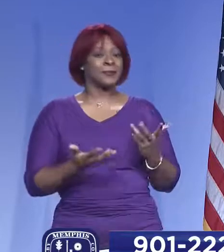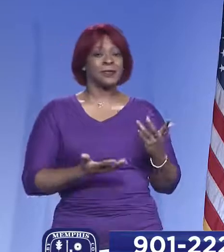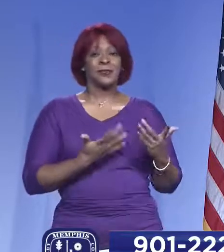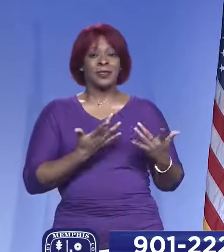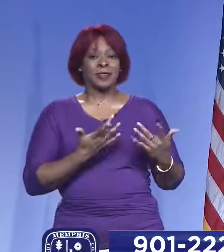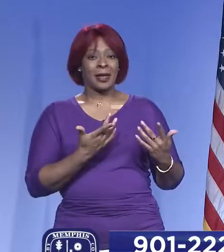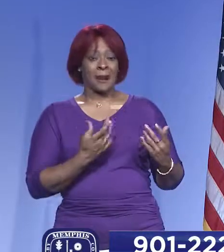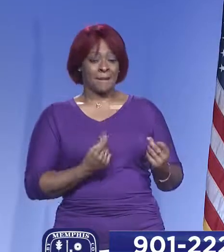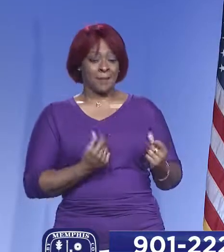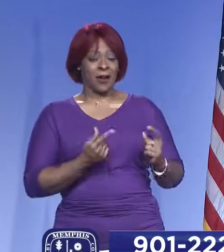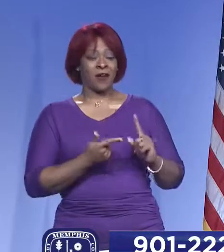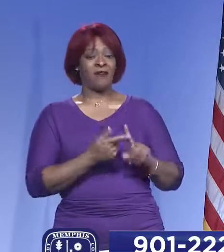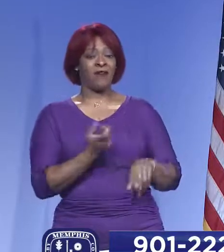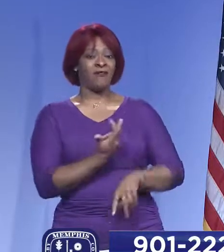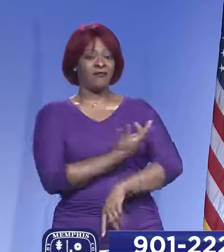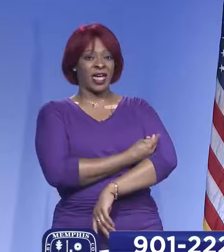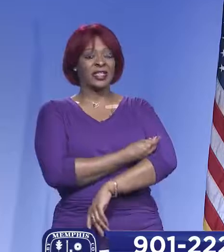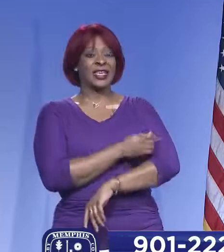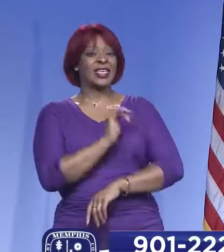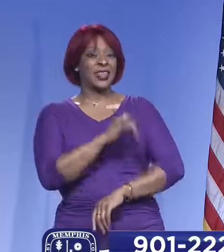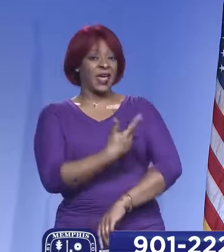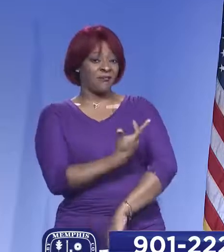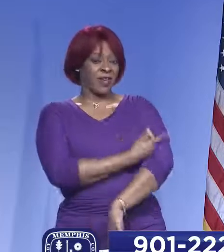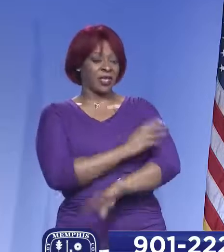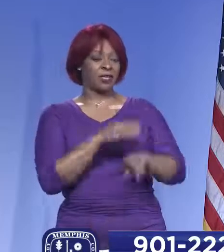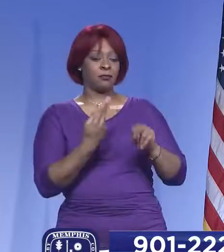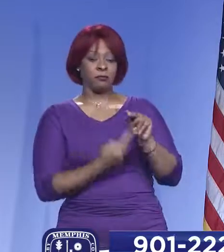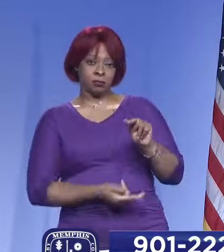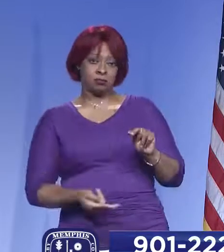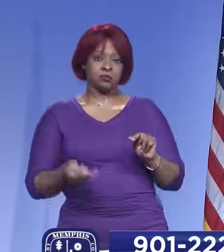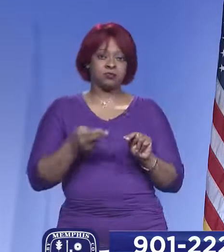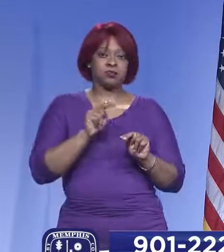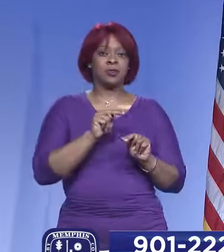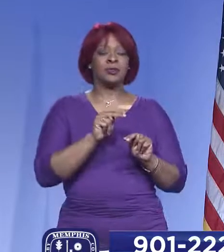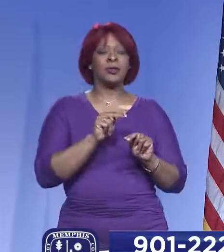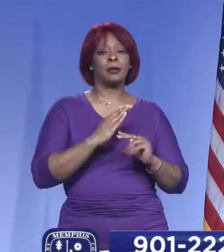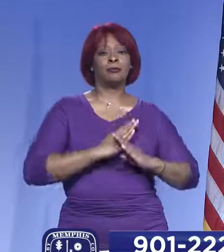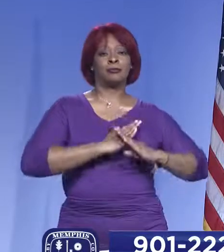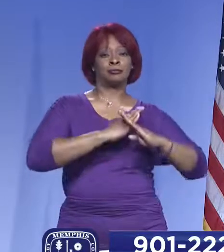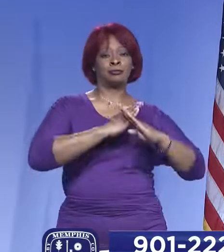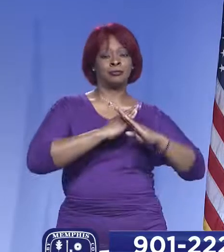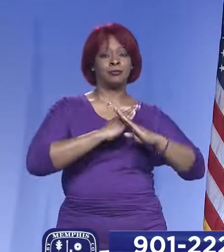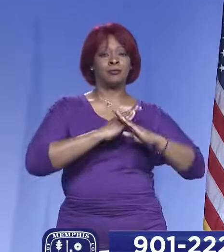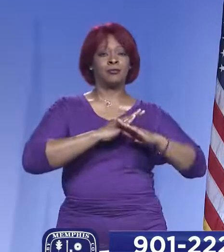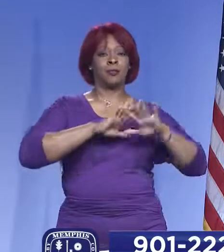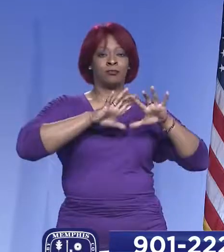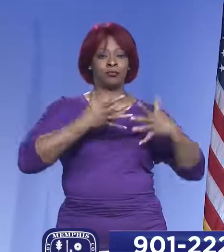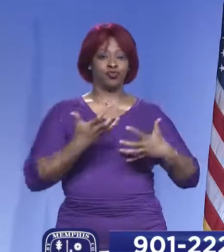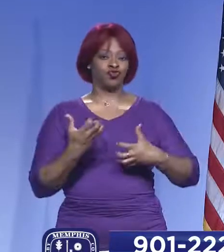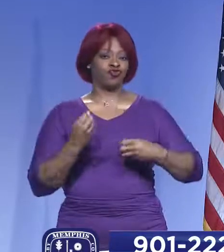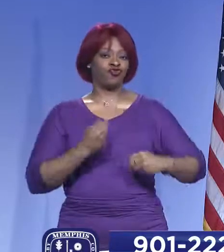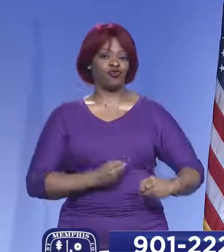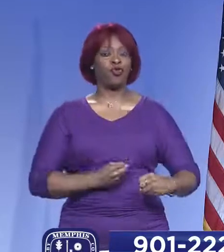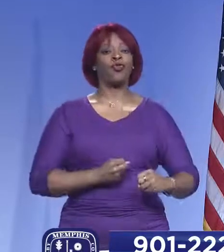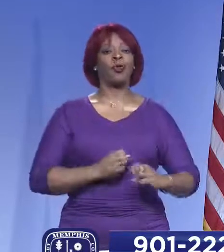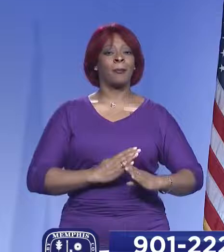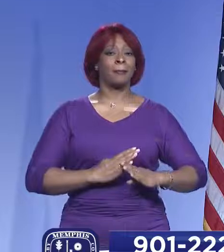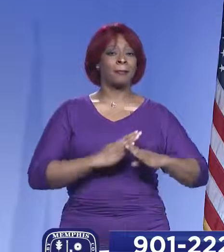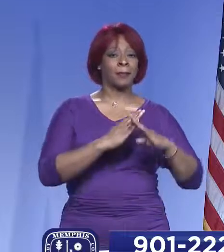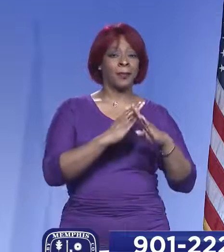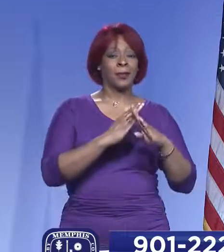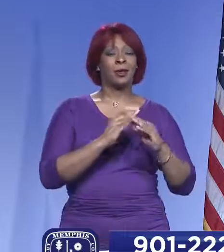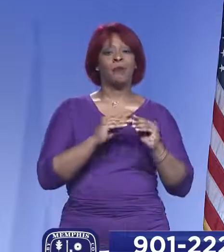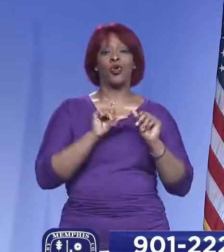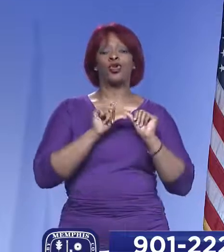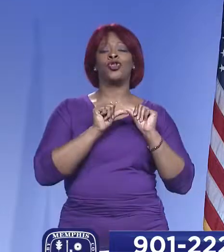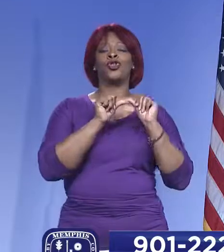sparked by vaccination. So vaccine gives you a higher level of immune response, a more robust level of immune response, and it's also a more